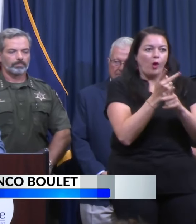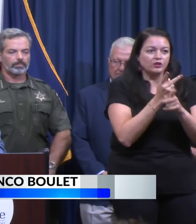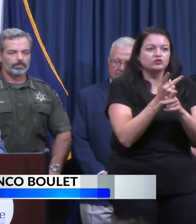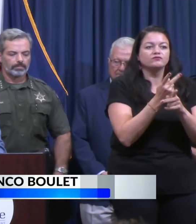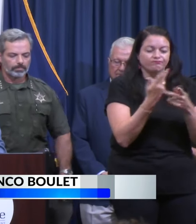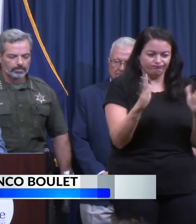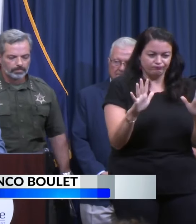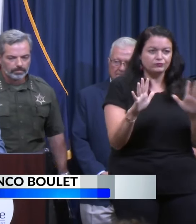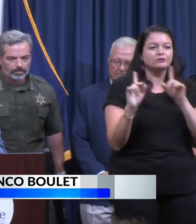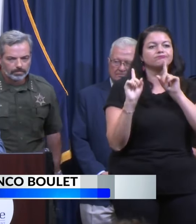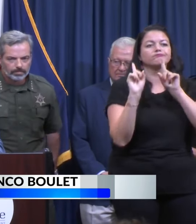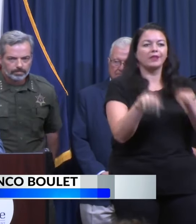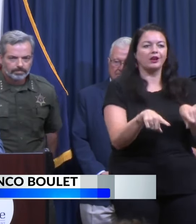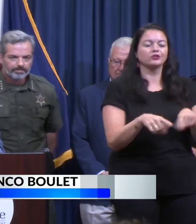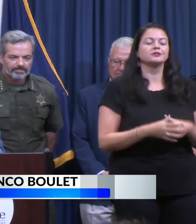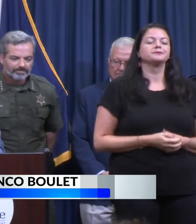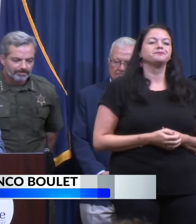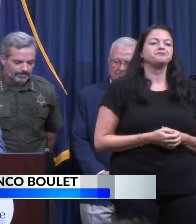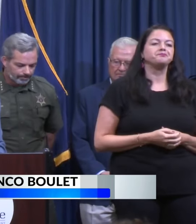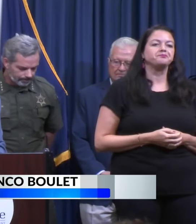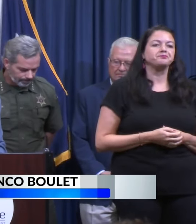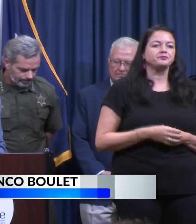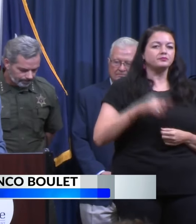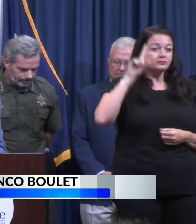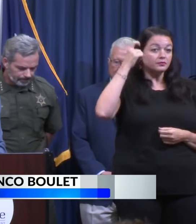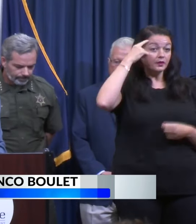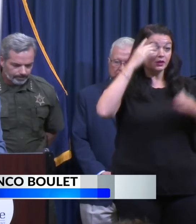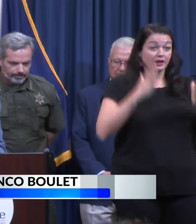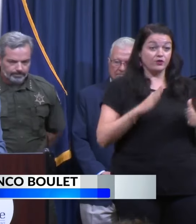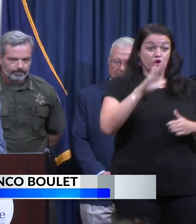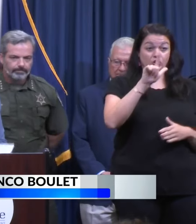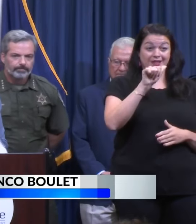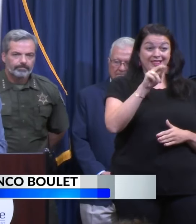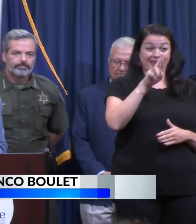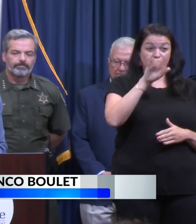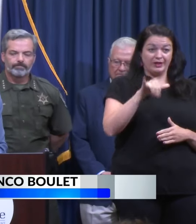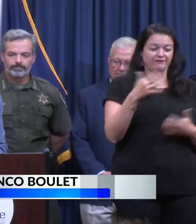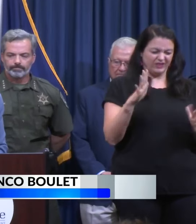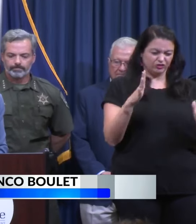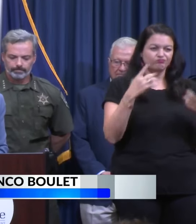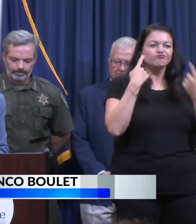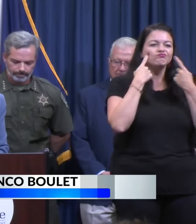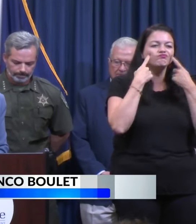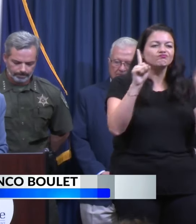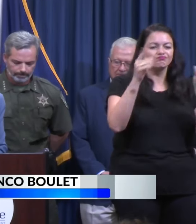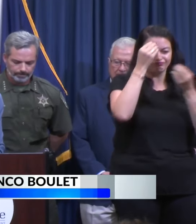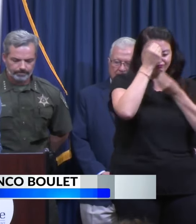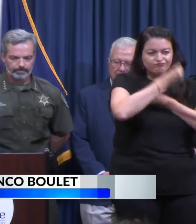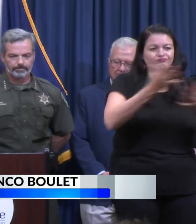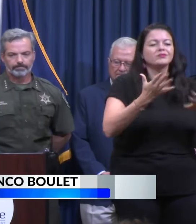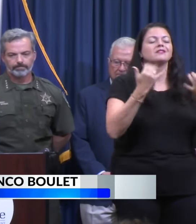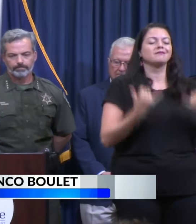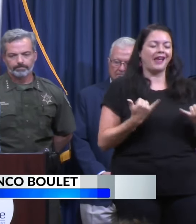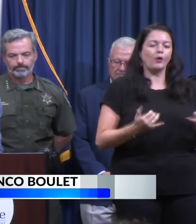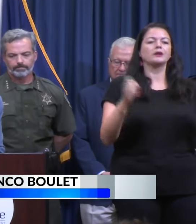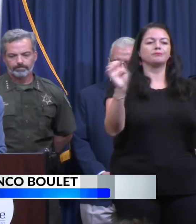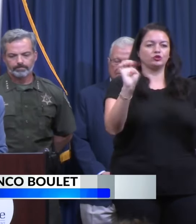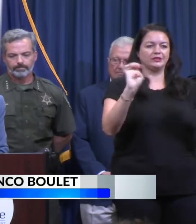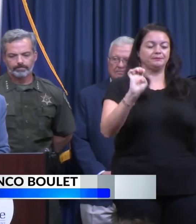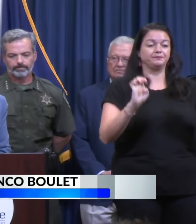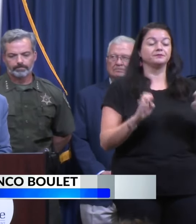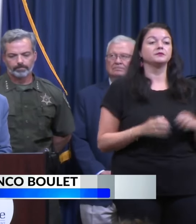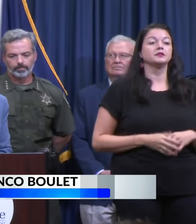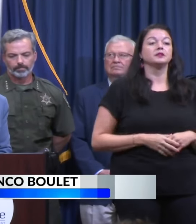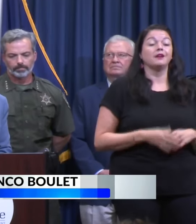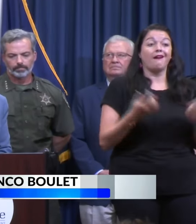a state of emergency declaration by Governor Jeff Landry. Intensification with this system is expected over the